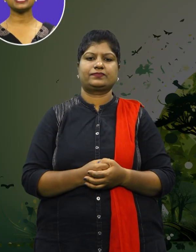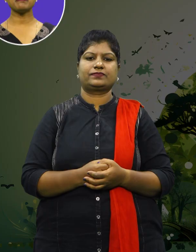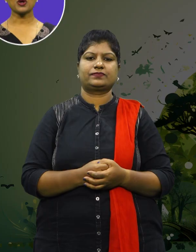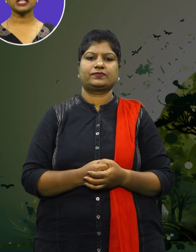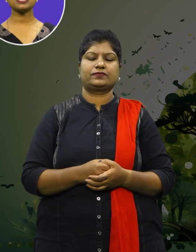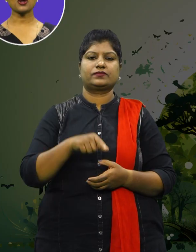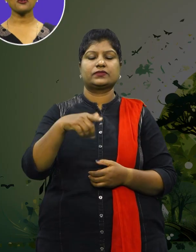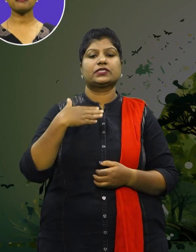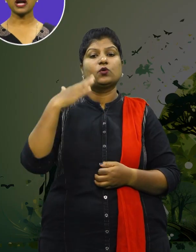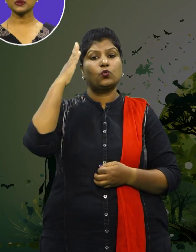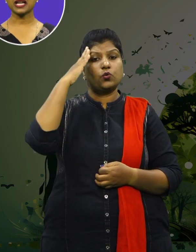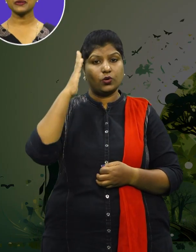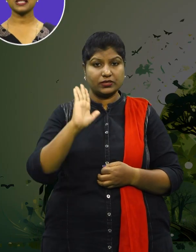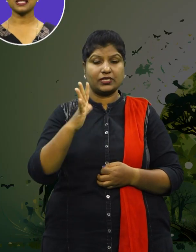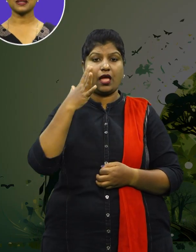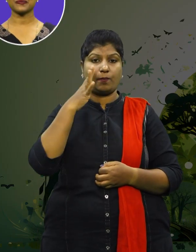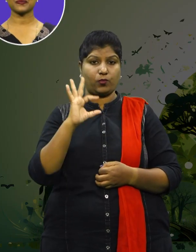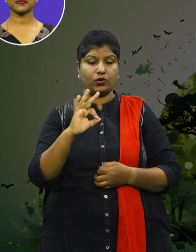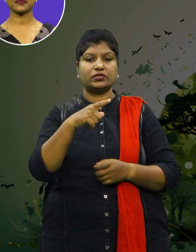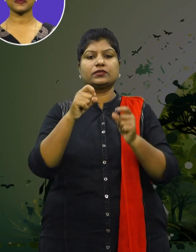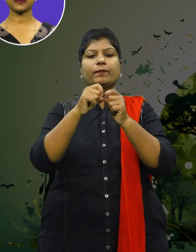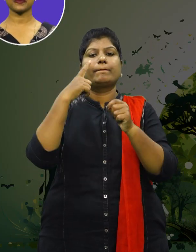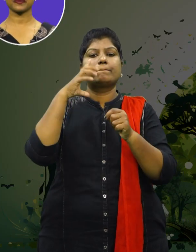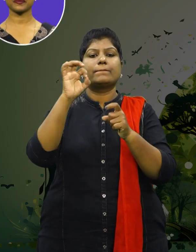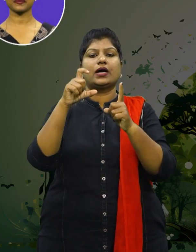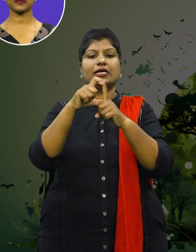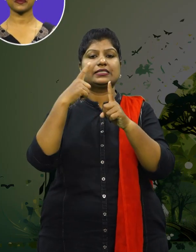Know the importance of biodiversity.